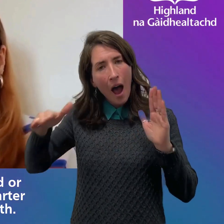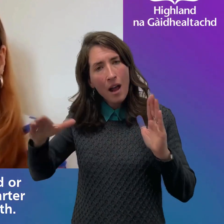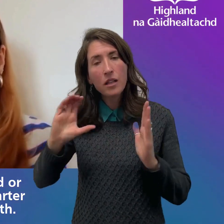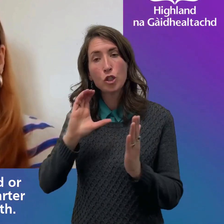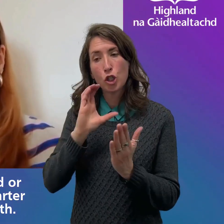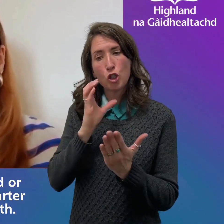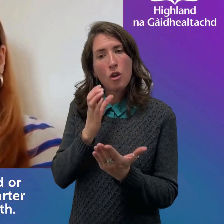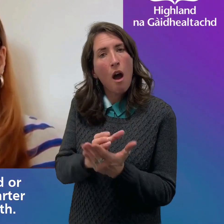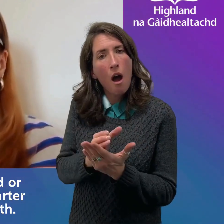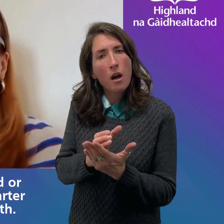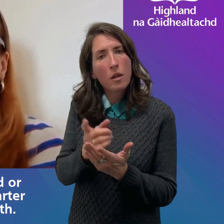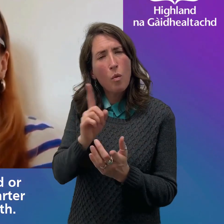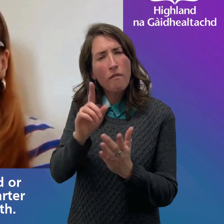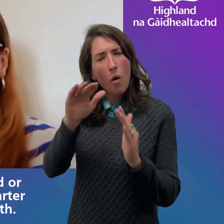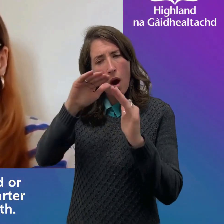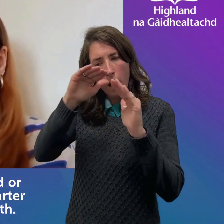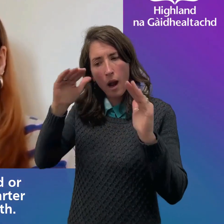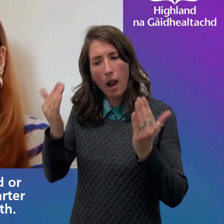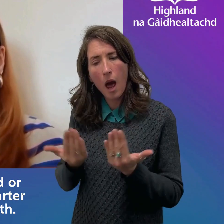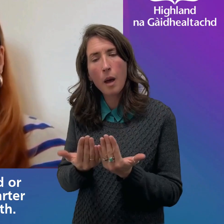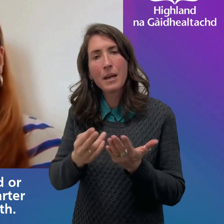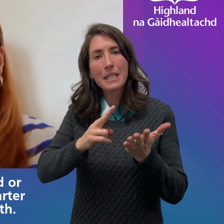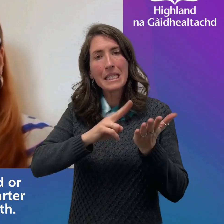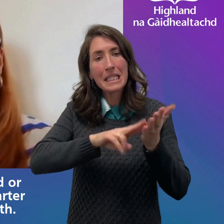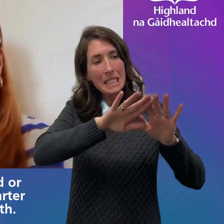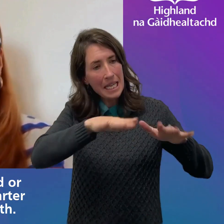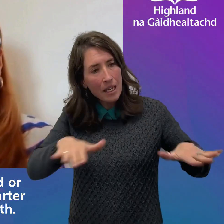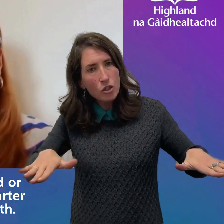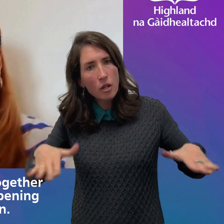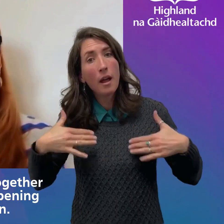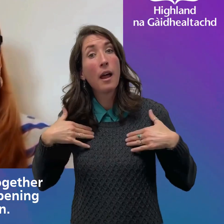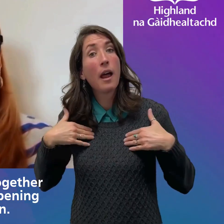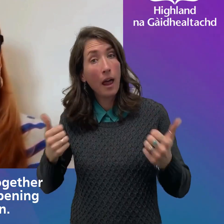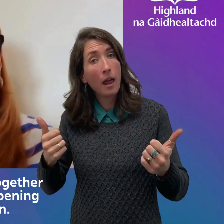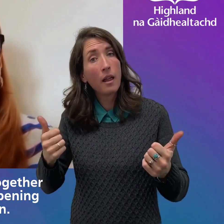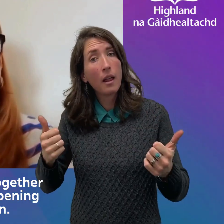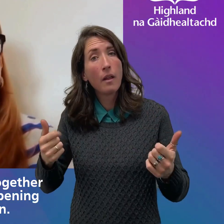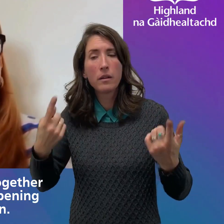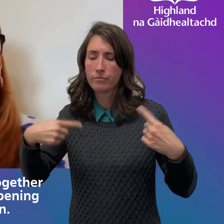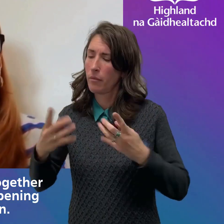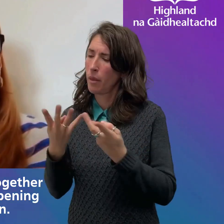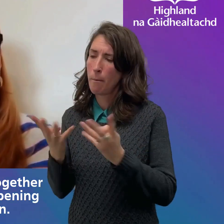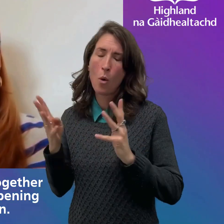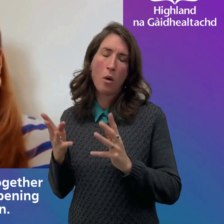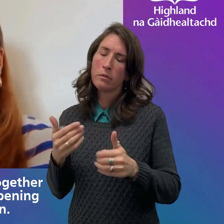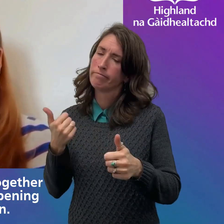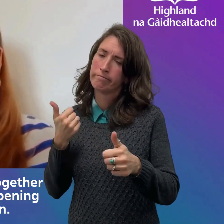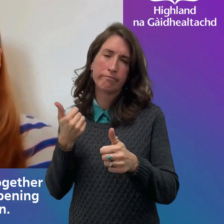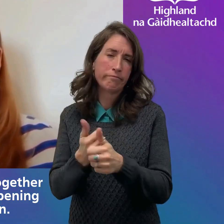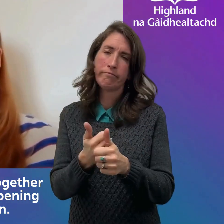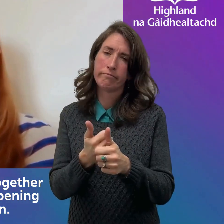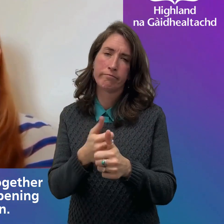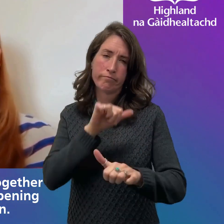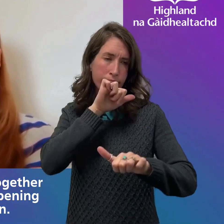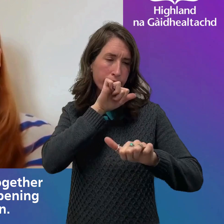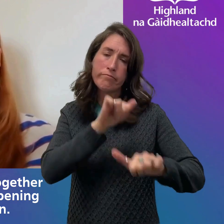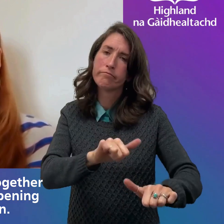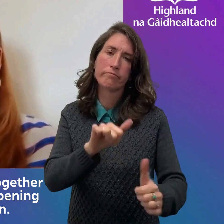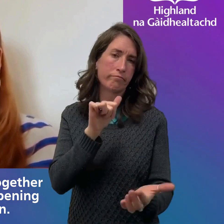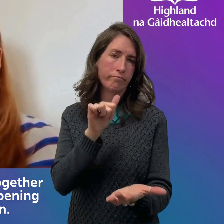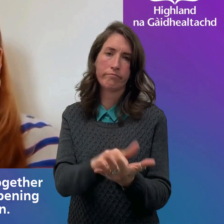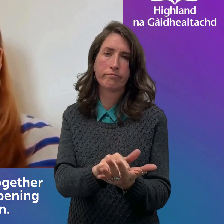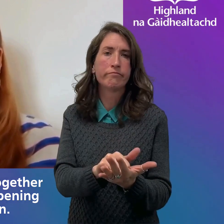Charter for Climate, Nature and Health and it's something that kind of really pulls together